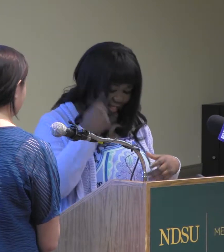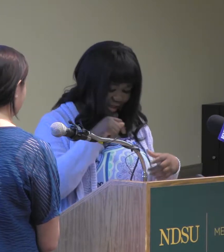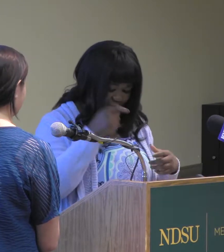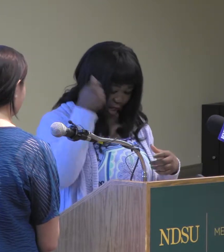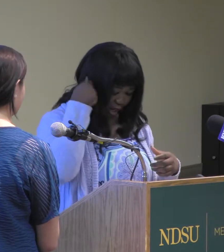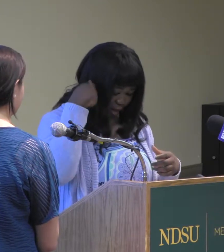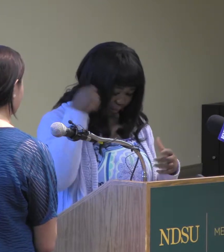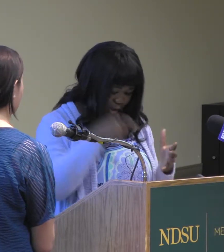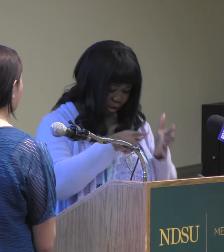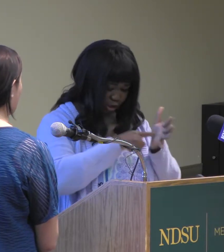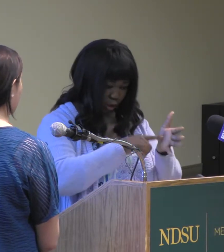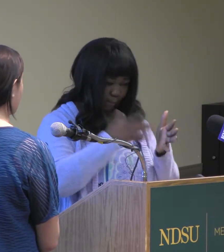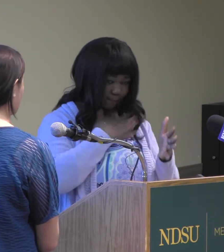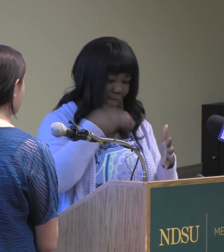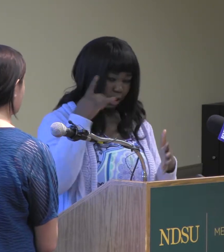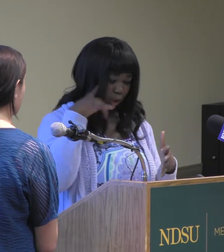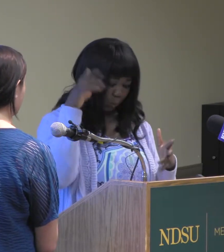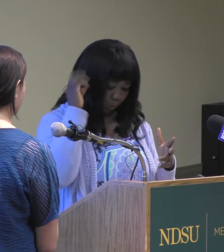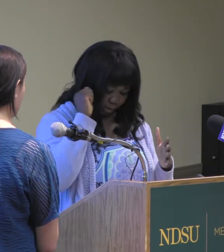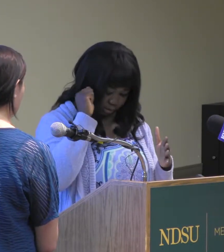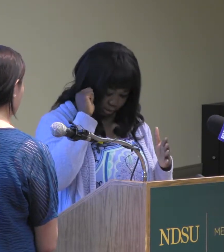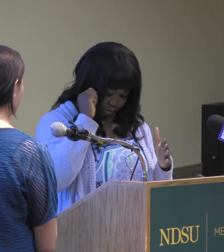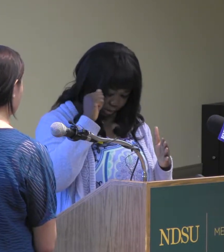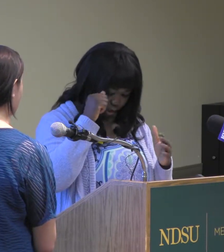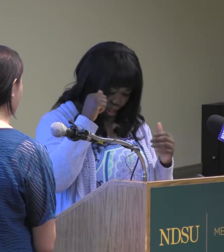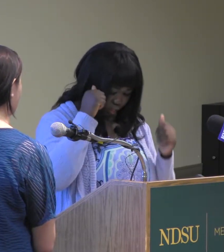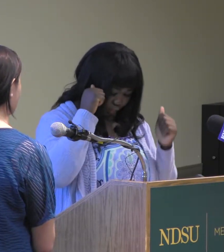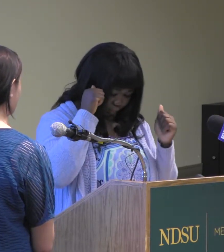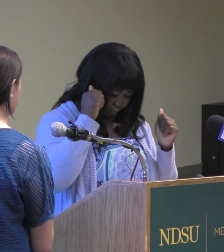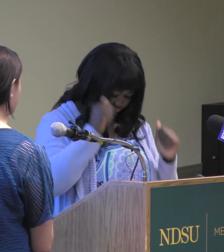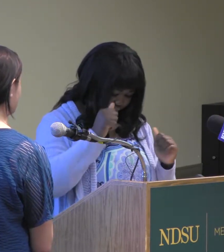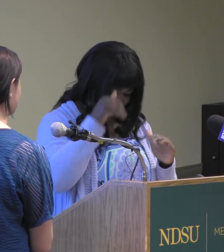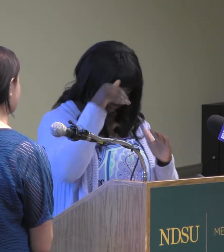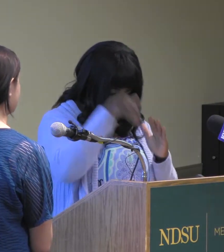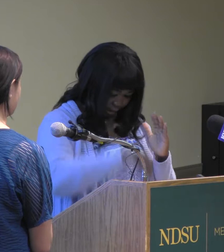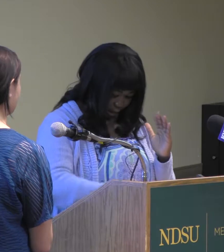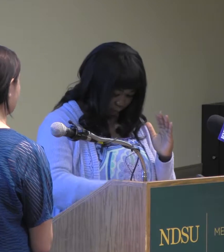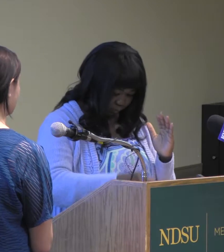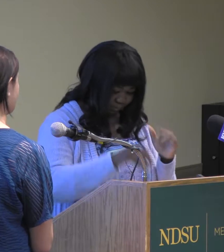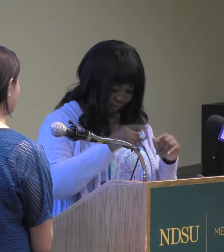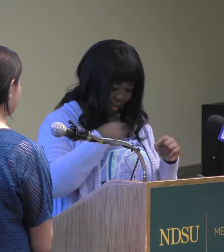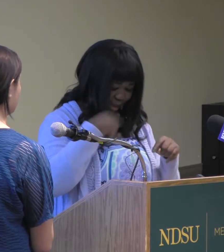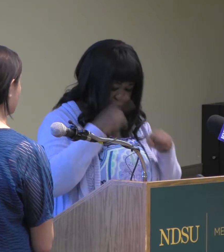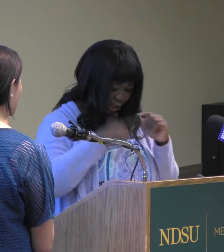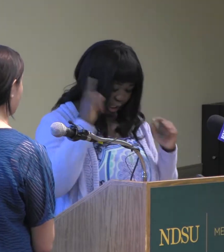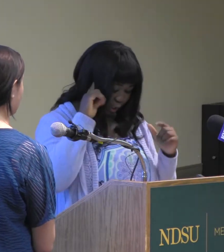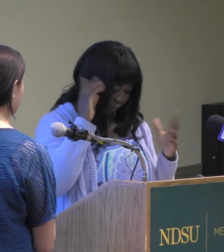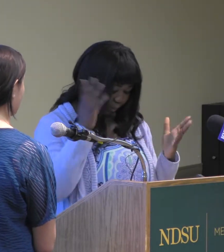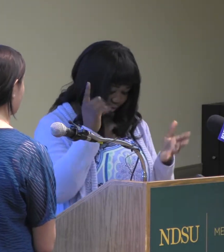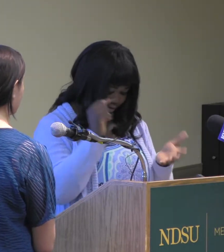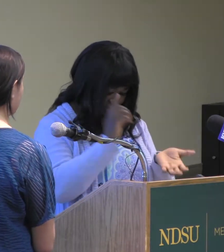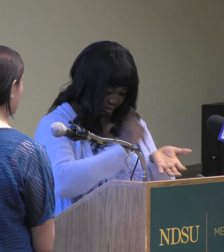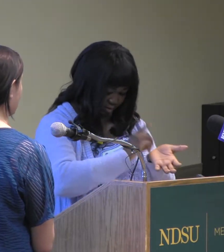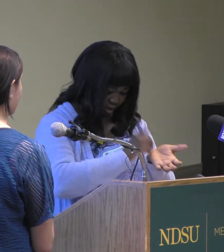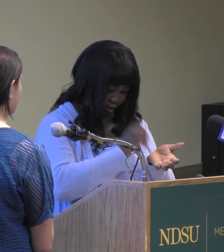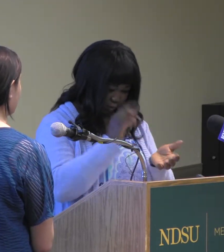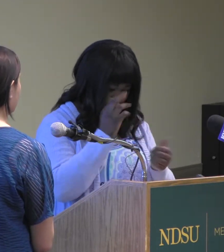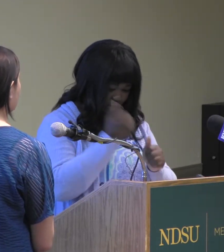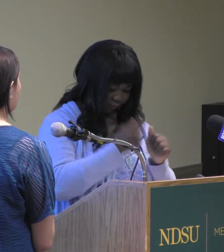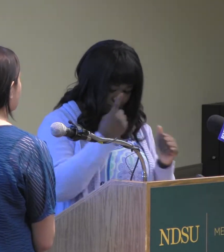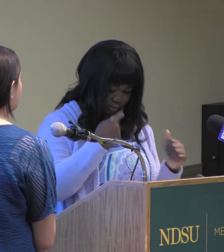hearing. The audiologist showed my mom that my hearing was dropping and that I couldn't